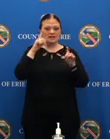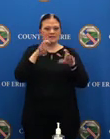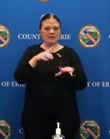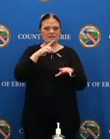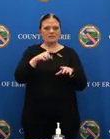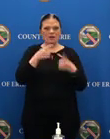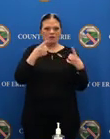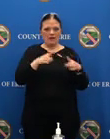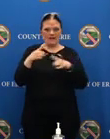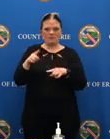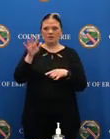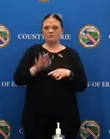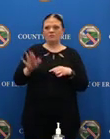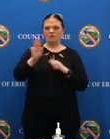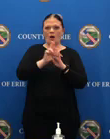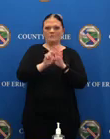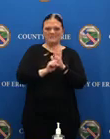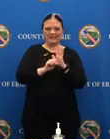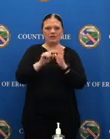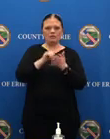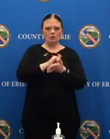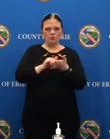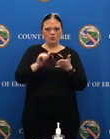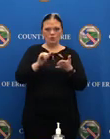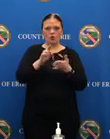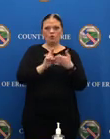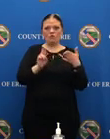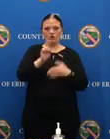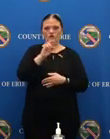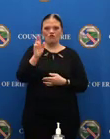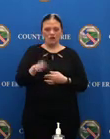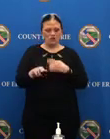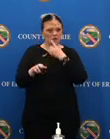done at other labs across upstate New York, including the University of Rochester,